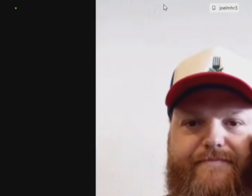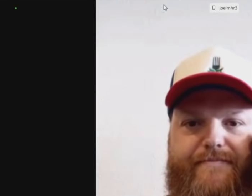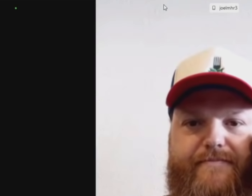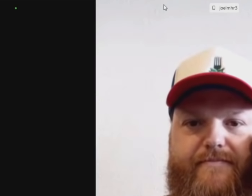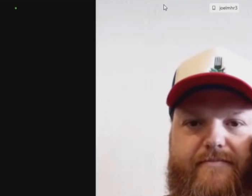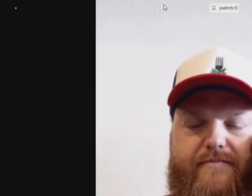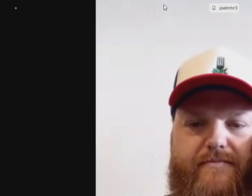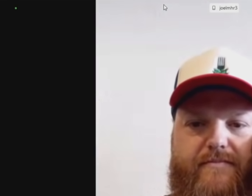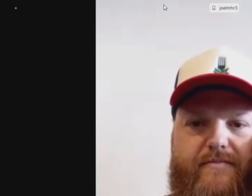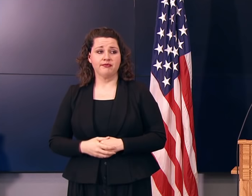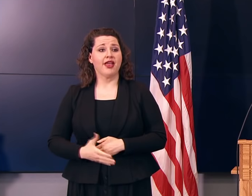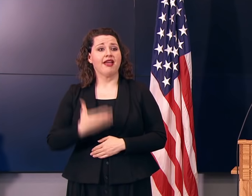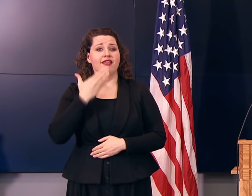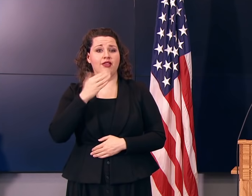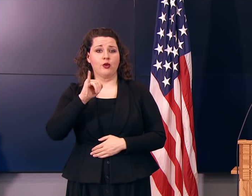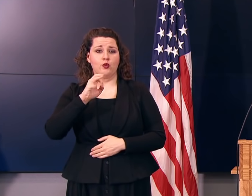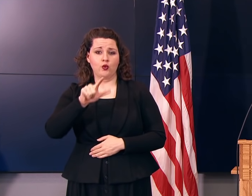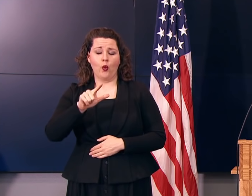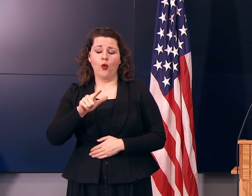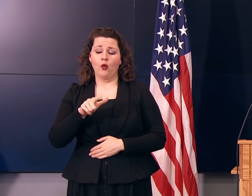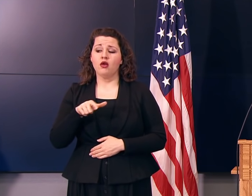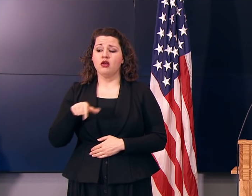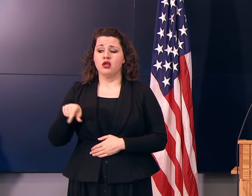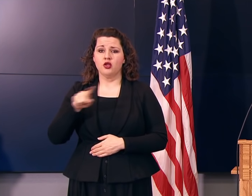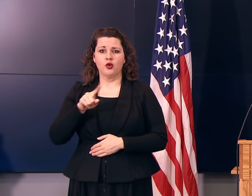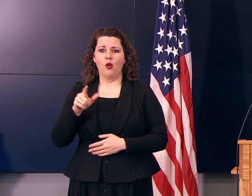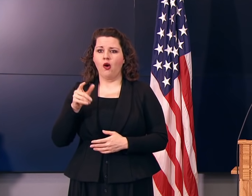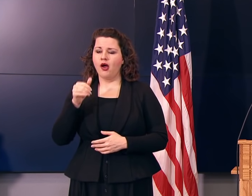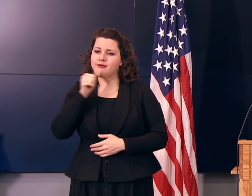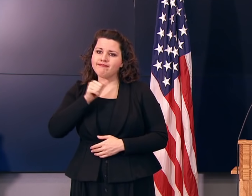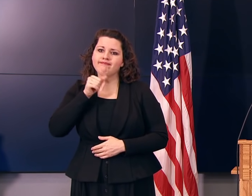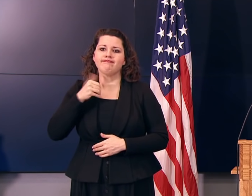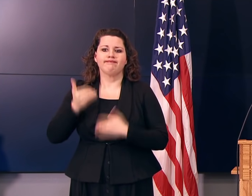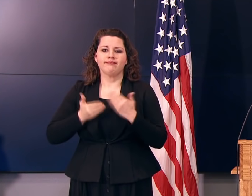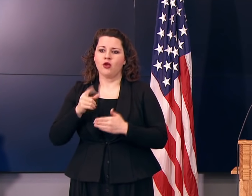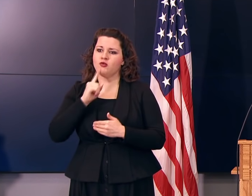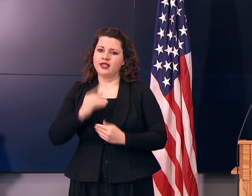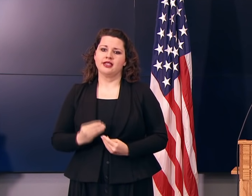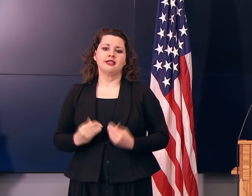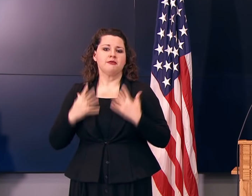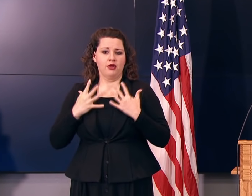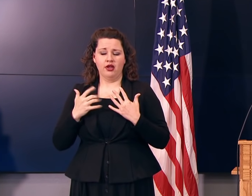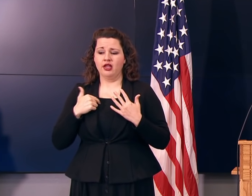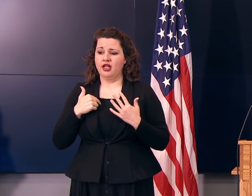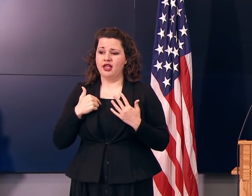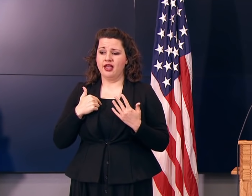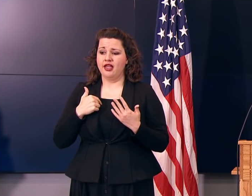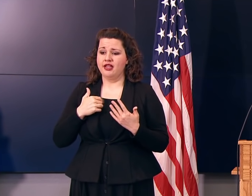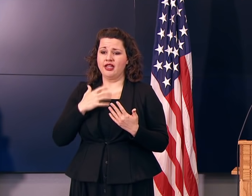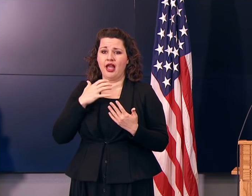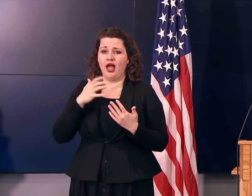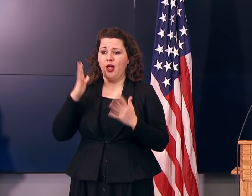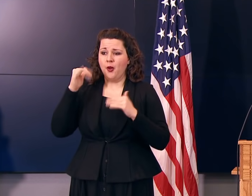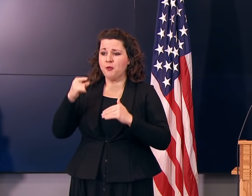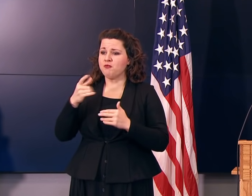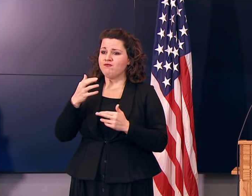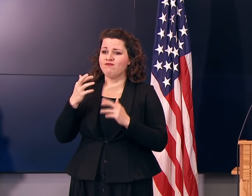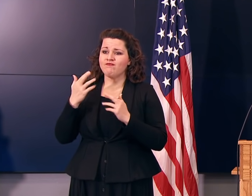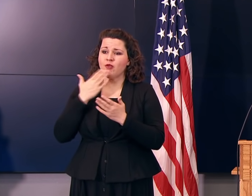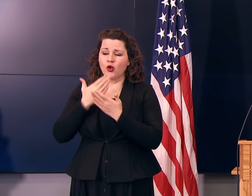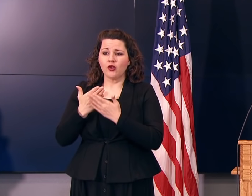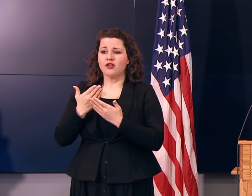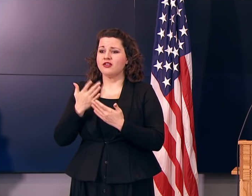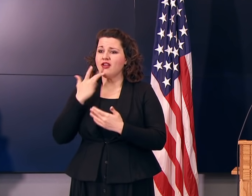Thank you. Thanks, Joel. Your resilience is extremely inspiring, and I wish you much success as you